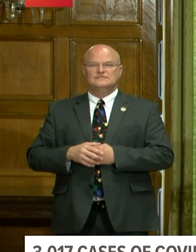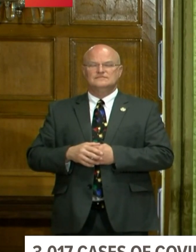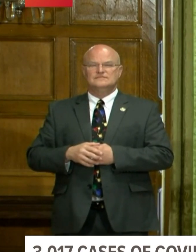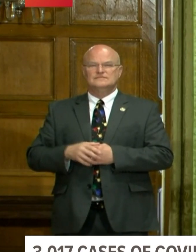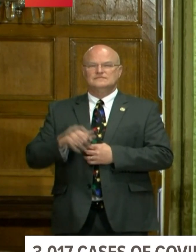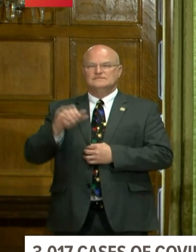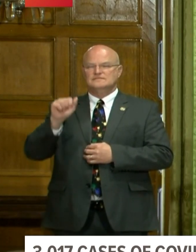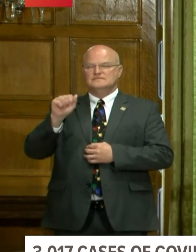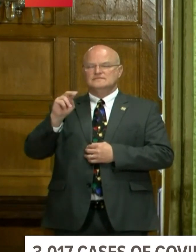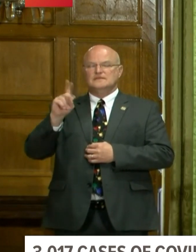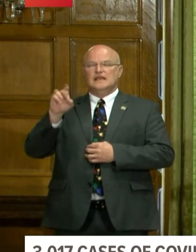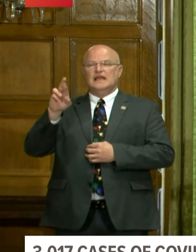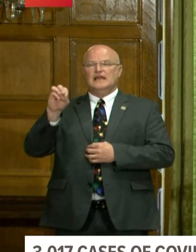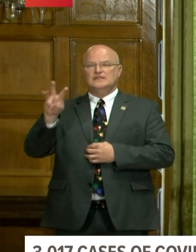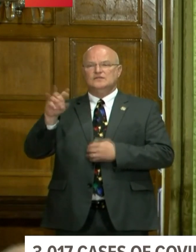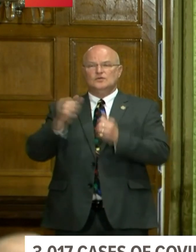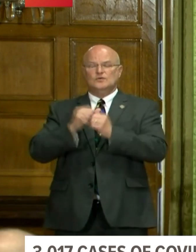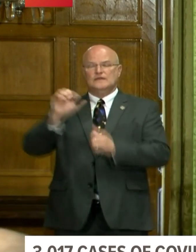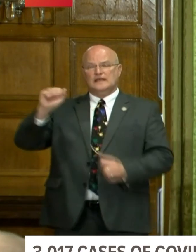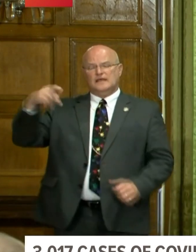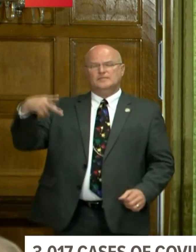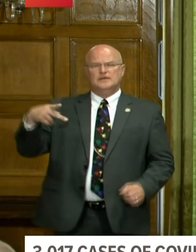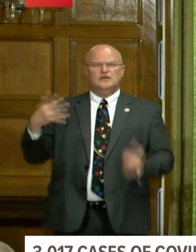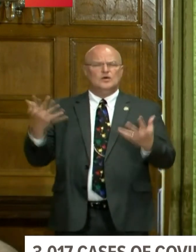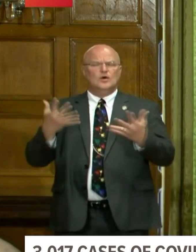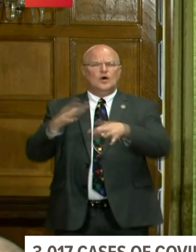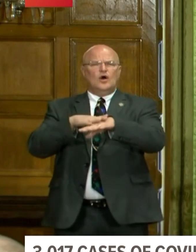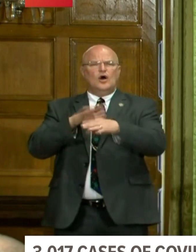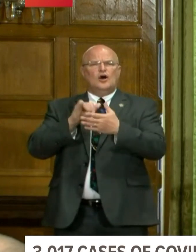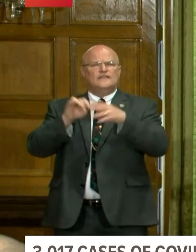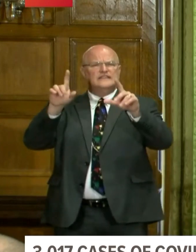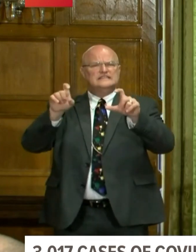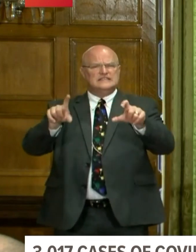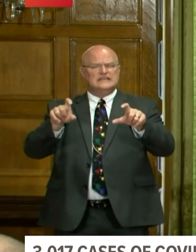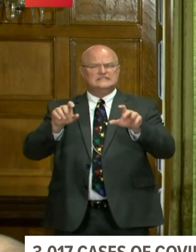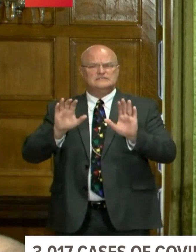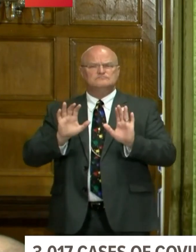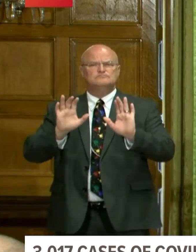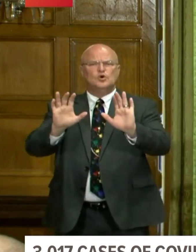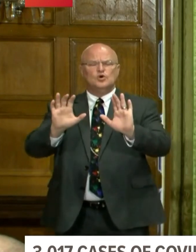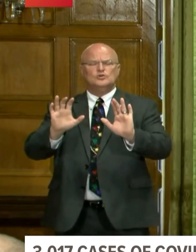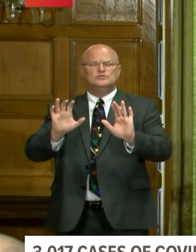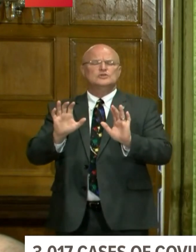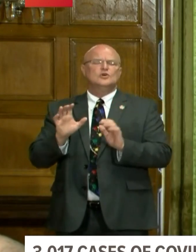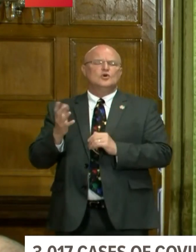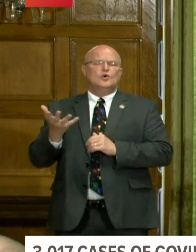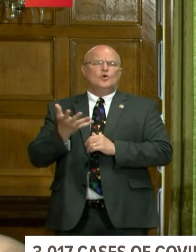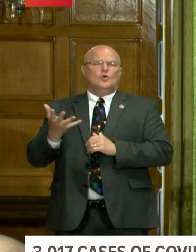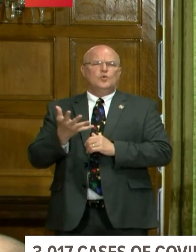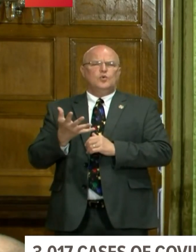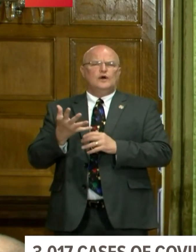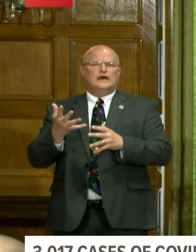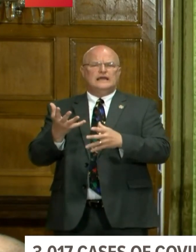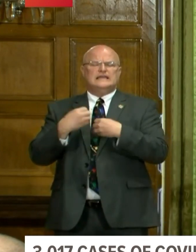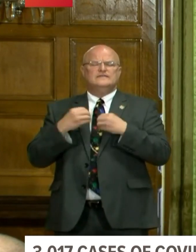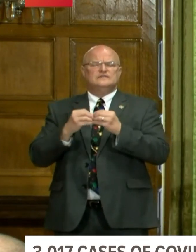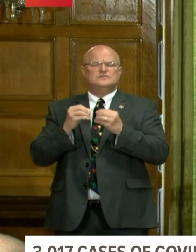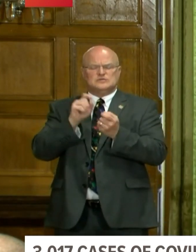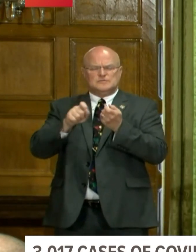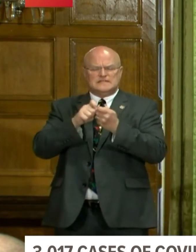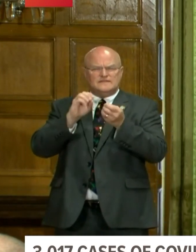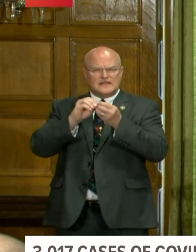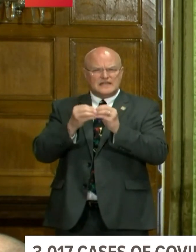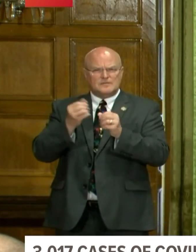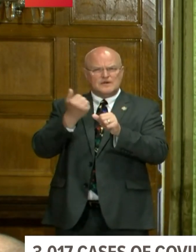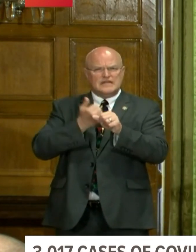with AP. Wanted to see on the testing surge. Wanted to see if you could break down, give us some more specific